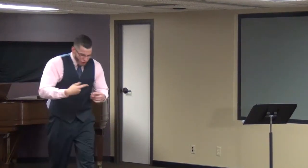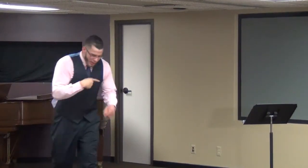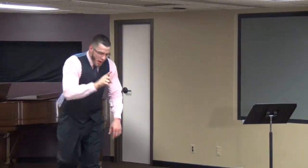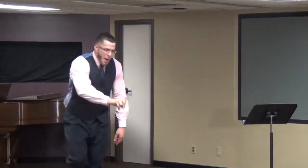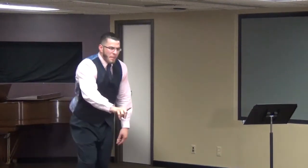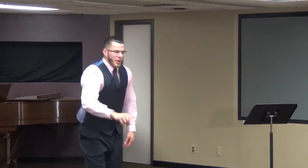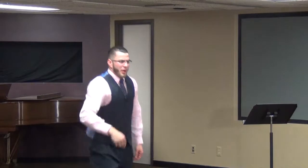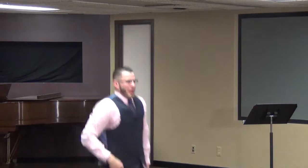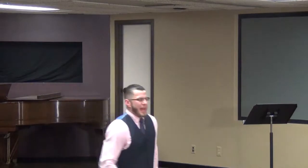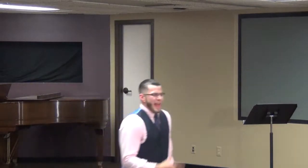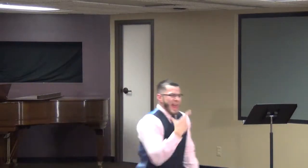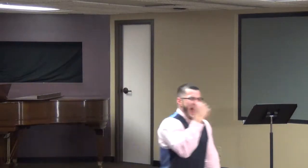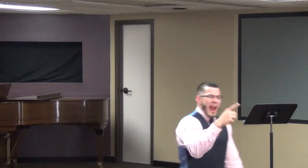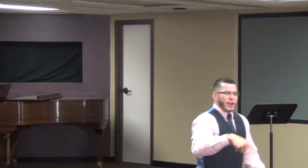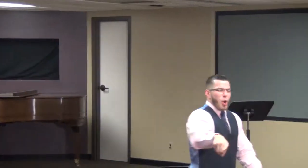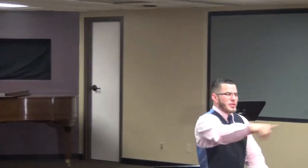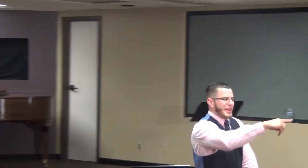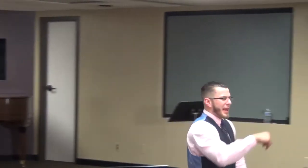going to come and go to them.